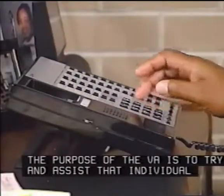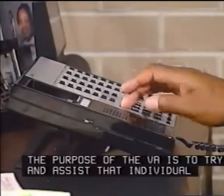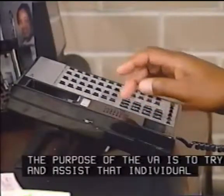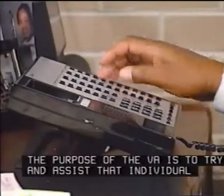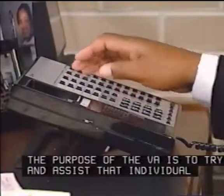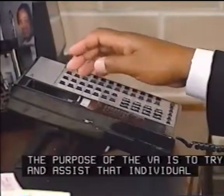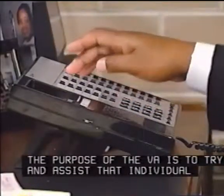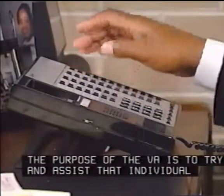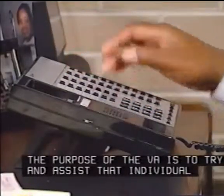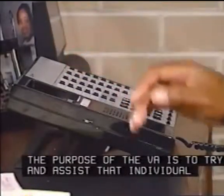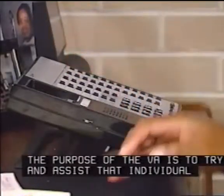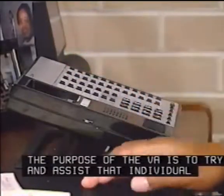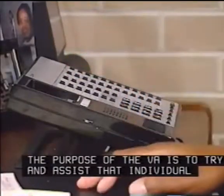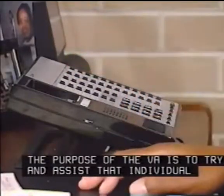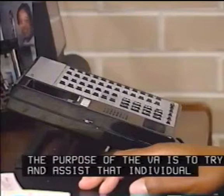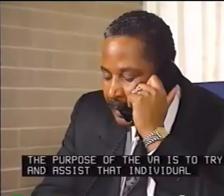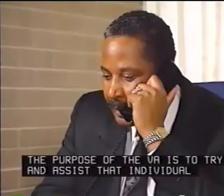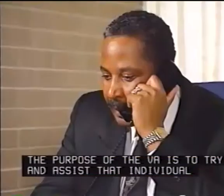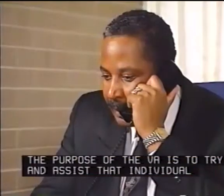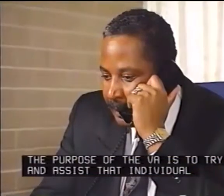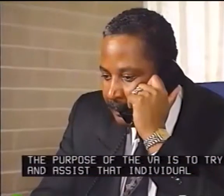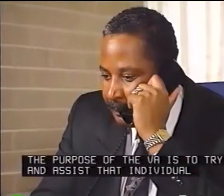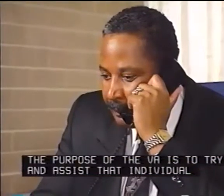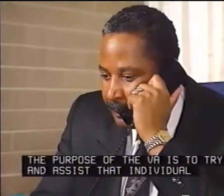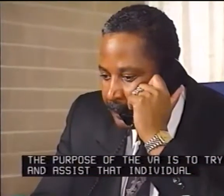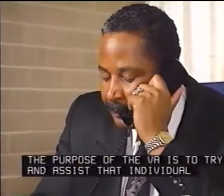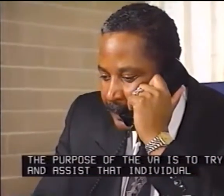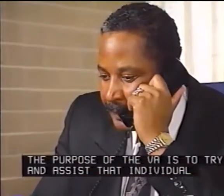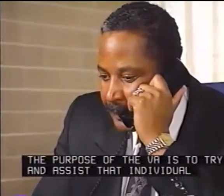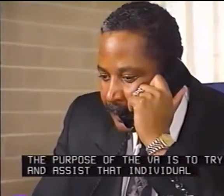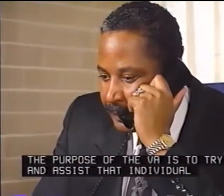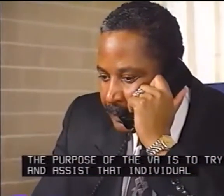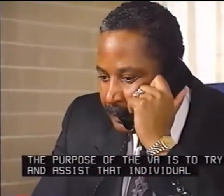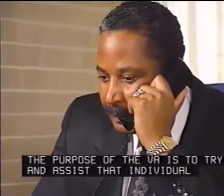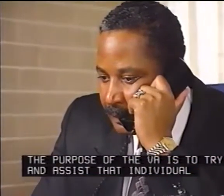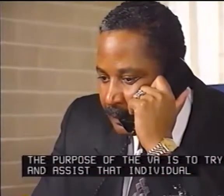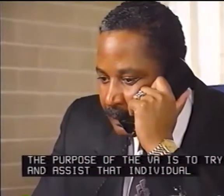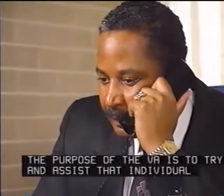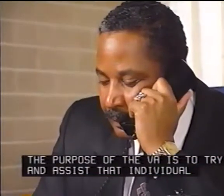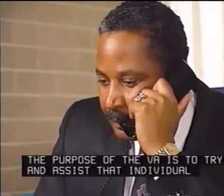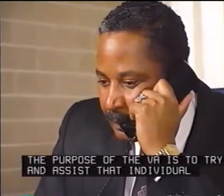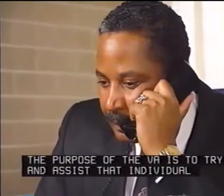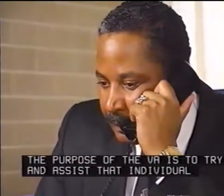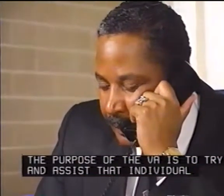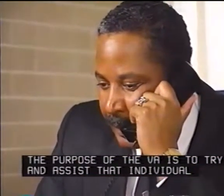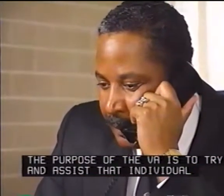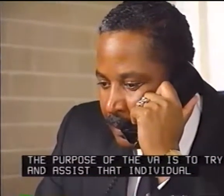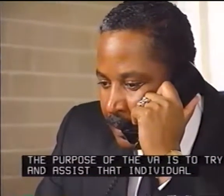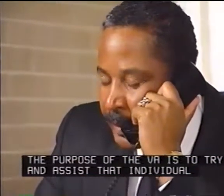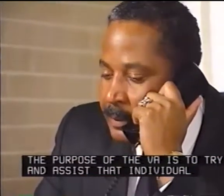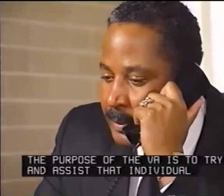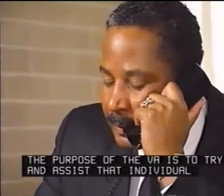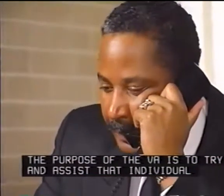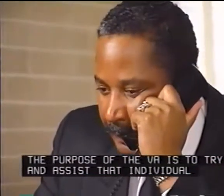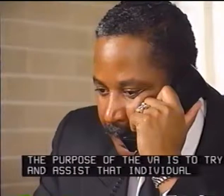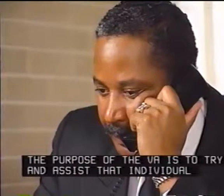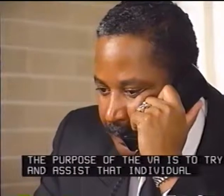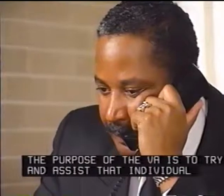The purpose of the VA is to try and assist that individual